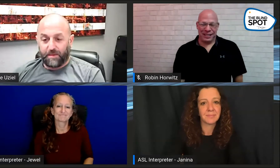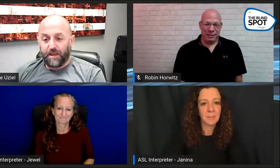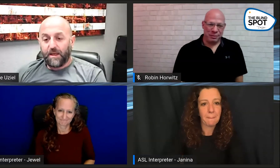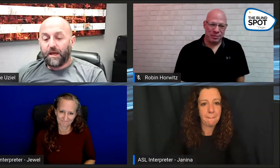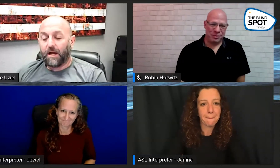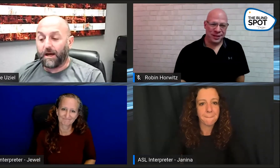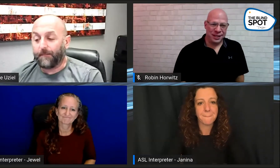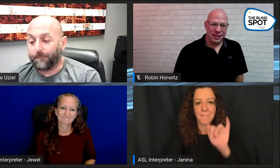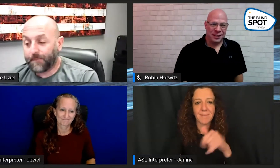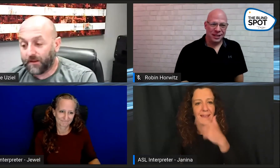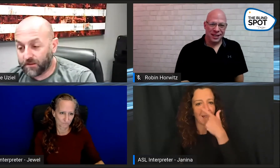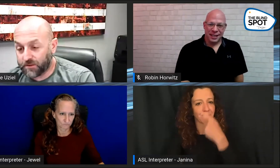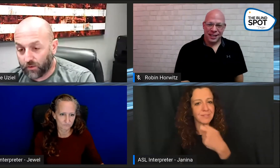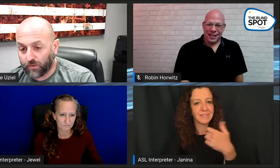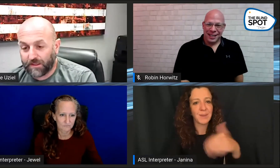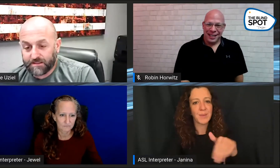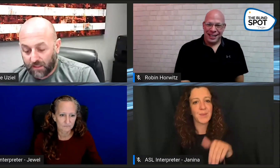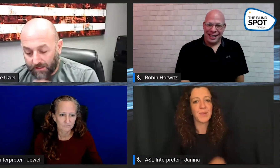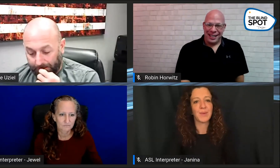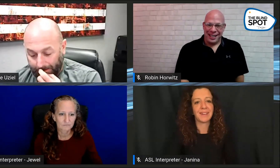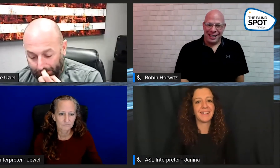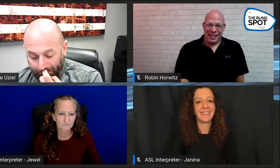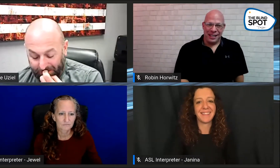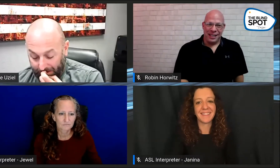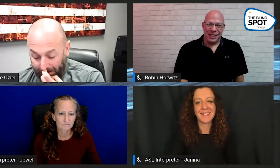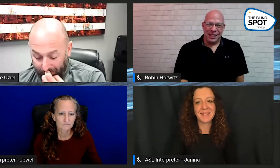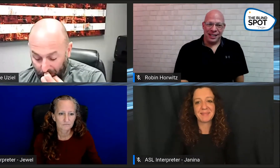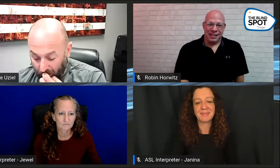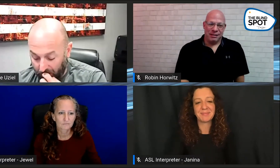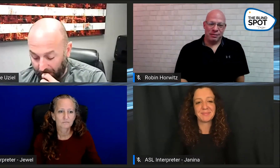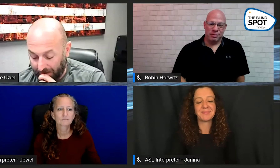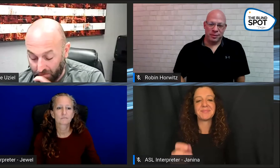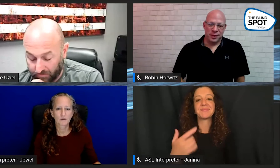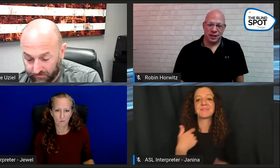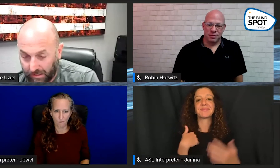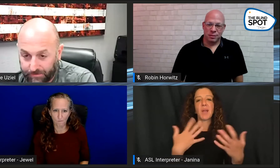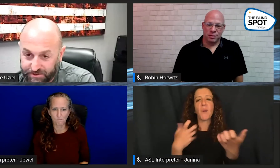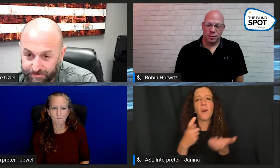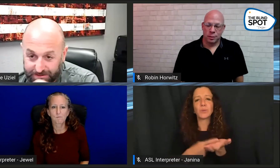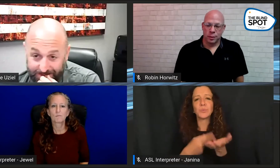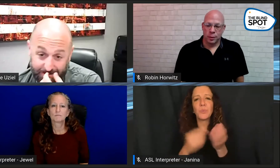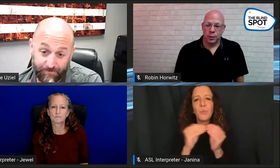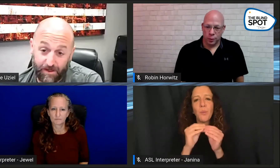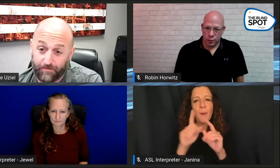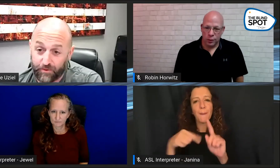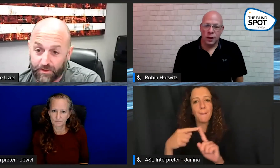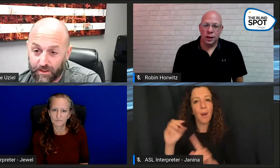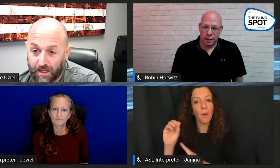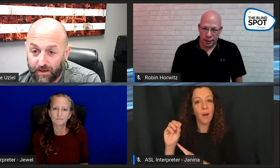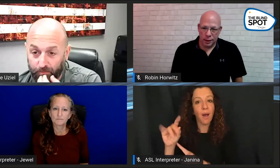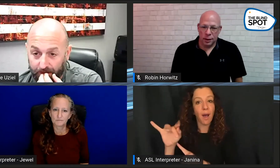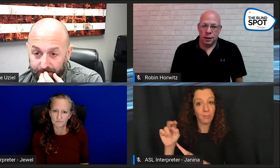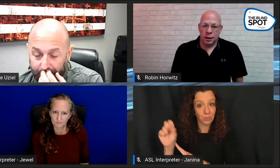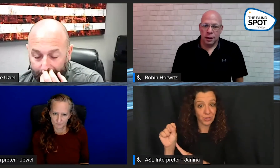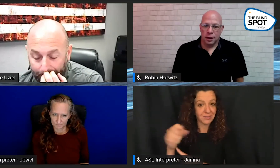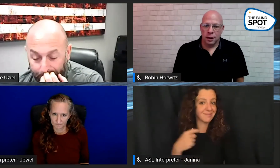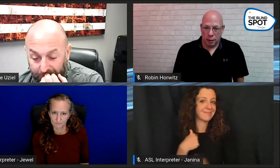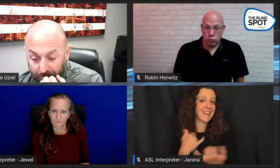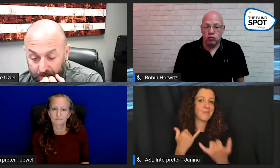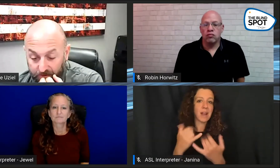interesting to me. So let's talk a little bit more about options, because that's something I'm doing a lot